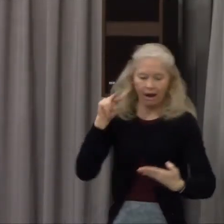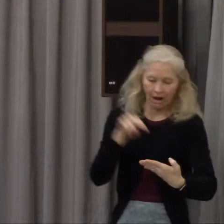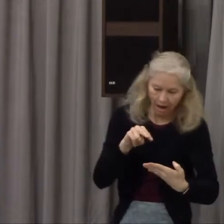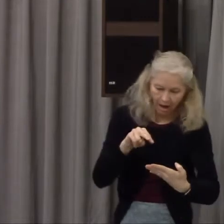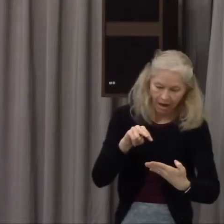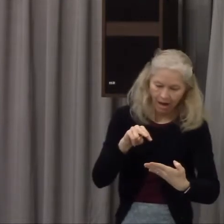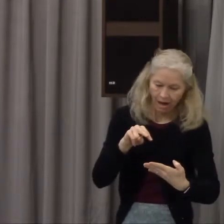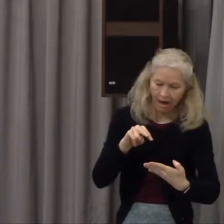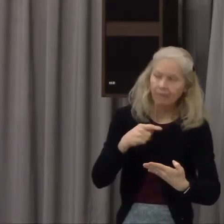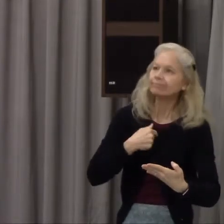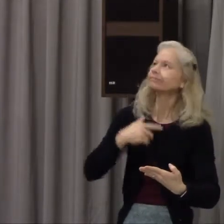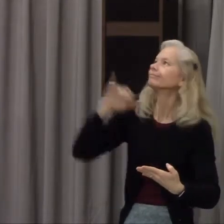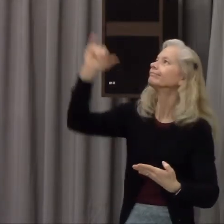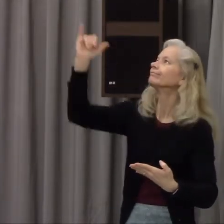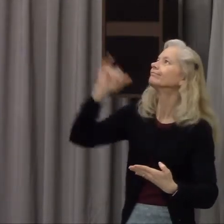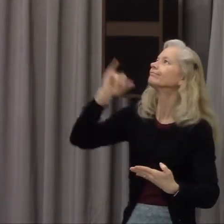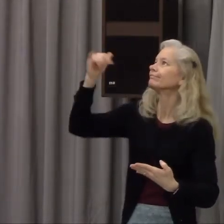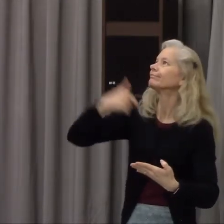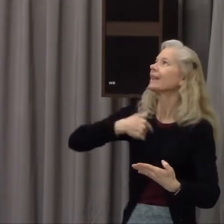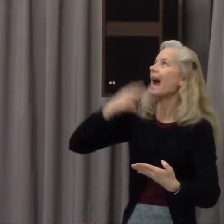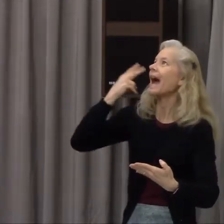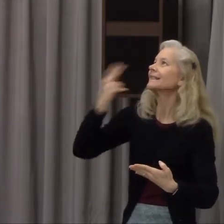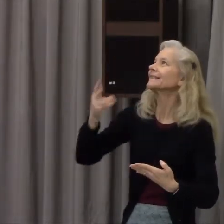That's why Paul exalted preaching.